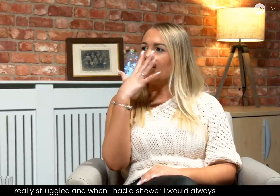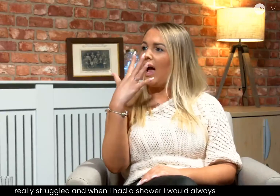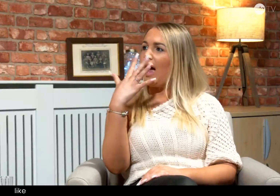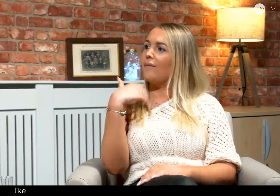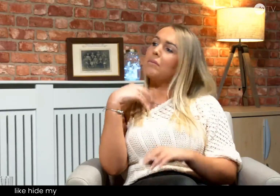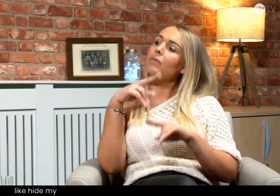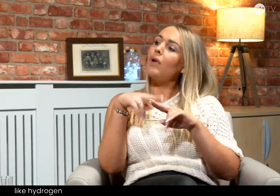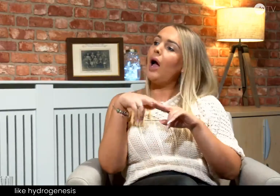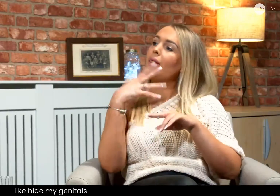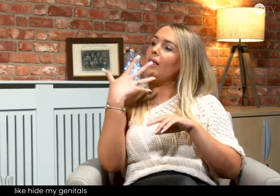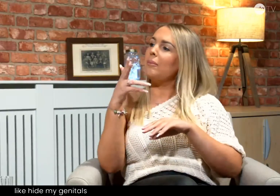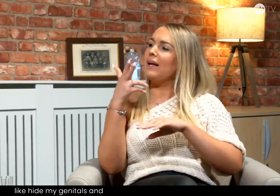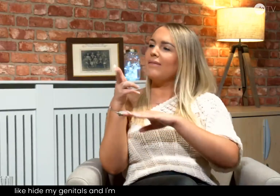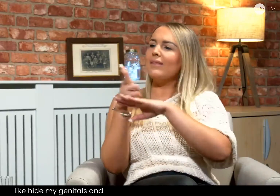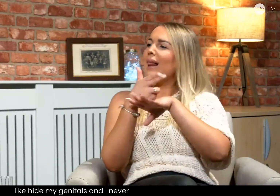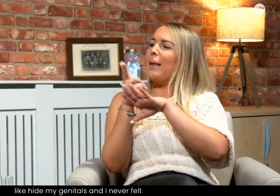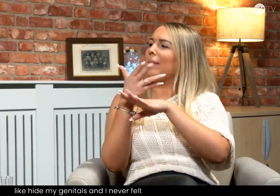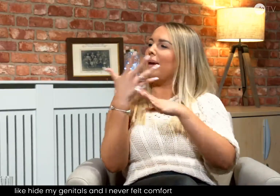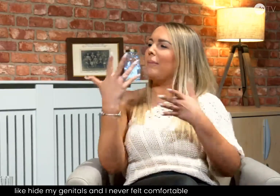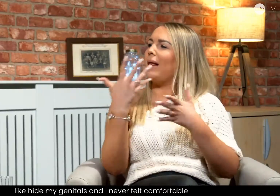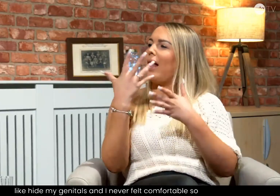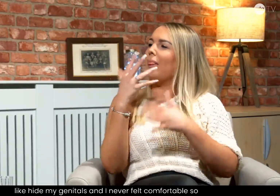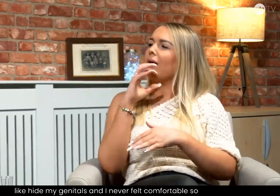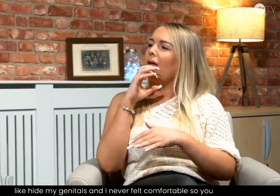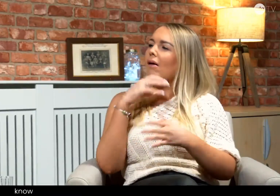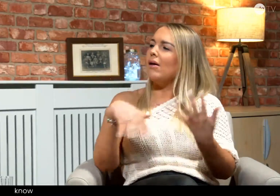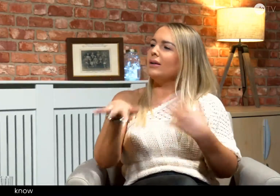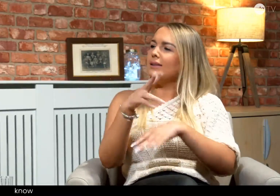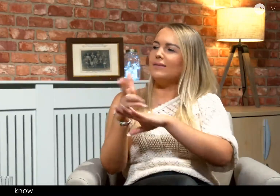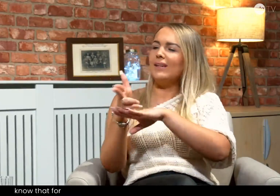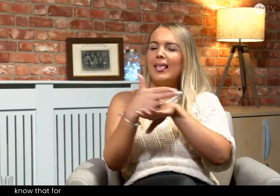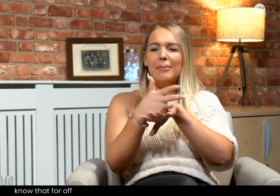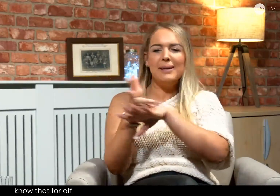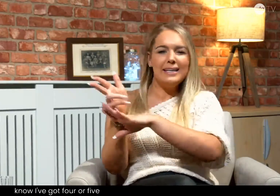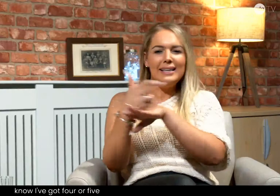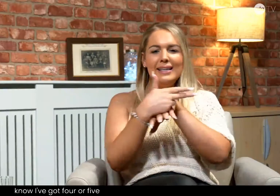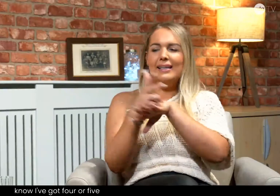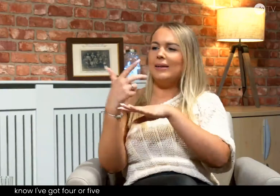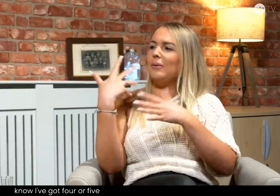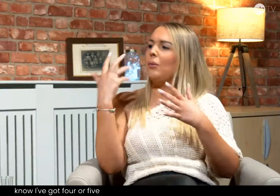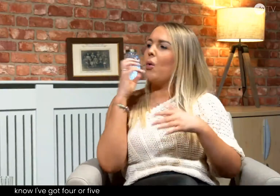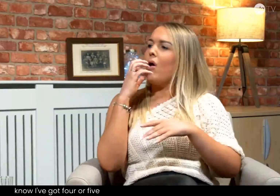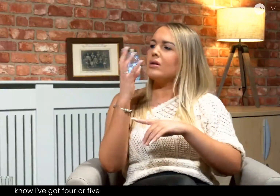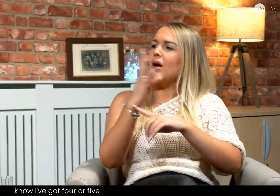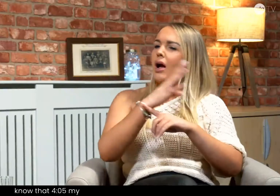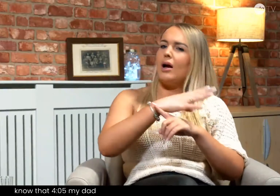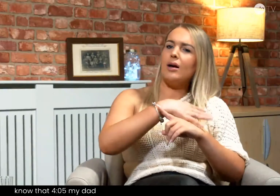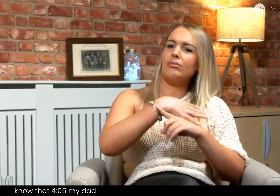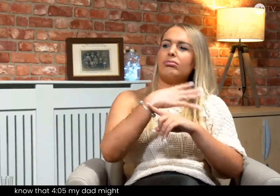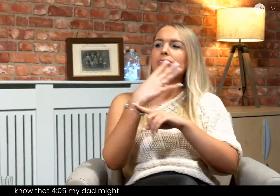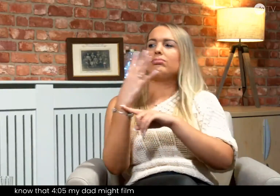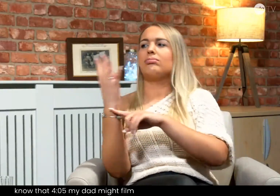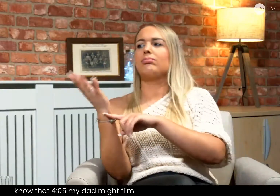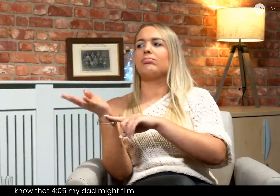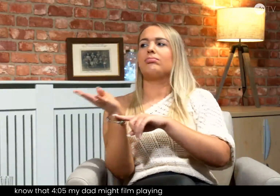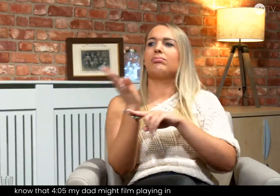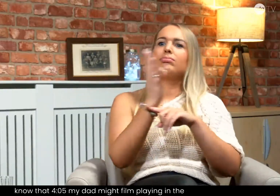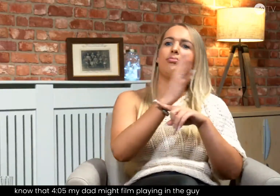never felt comfortable. So, you know, from when I was about 4 or 5, my dad might film us playing in the garden, like running through the hose